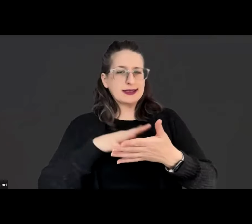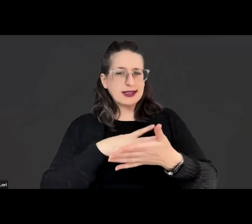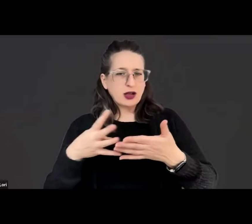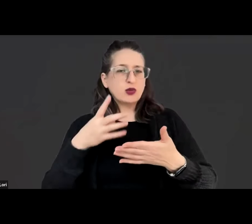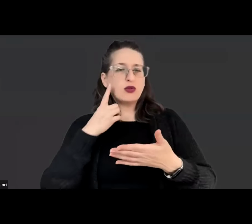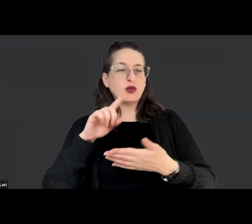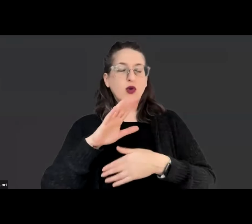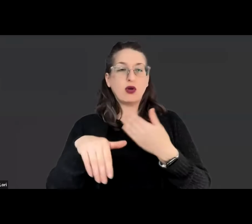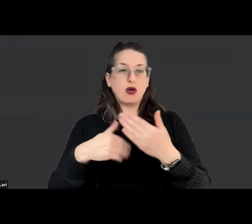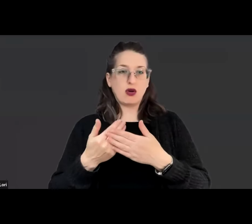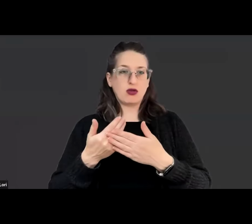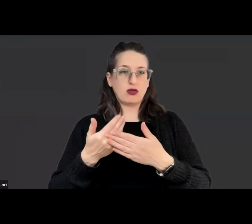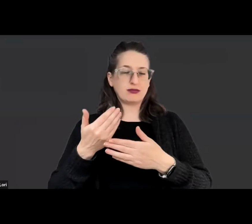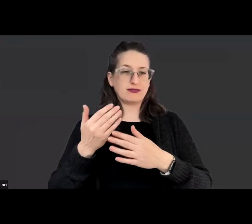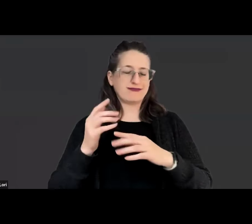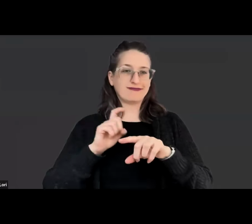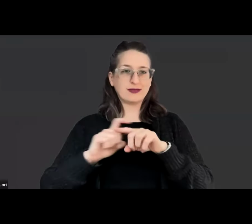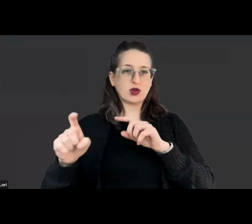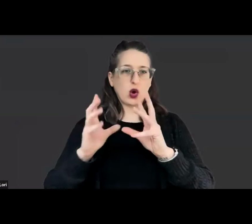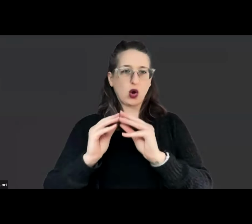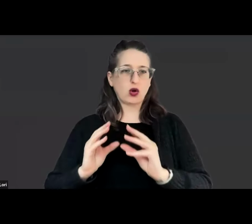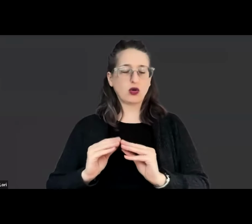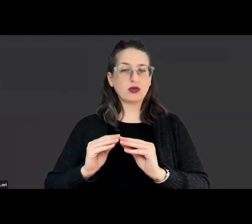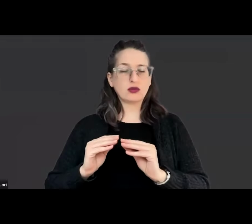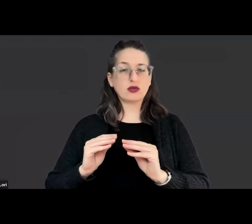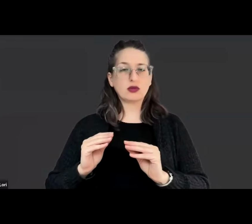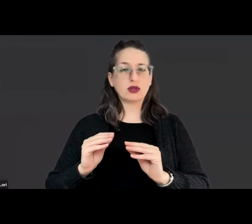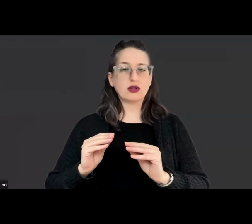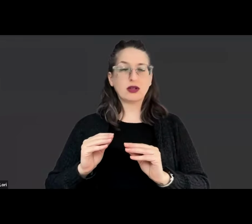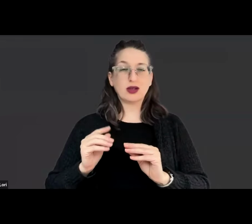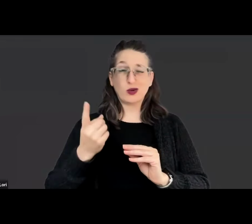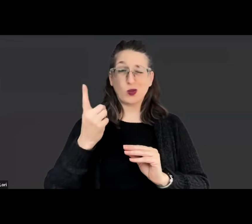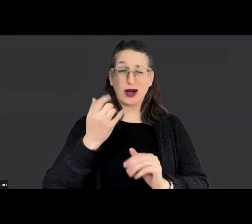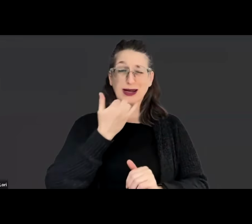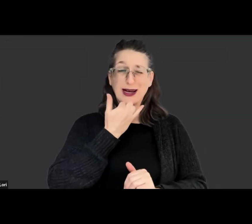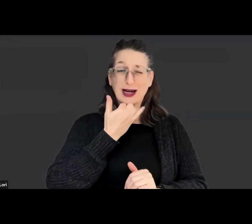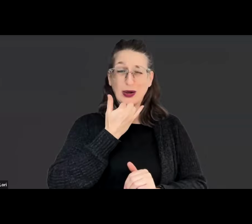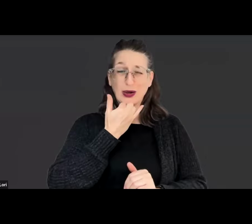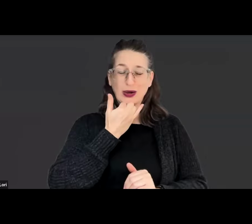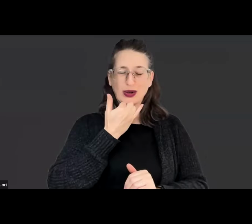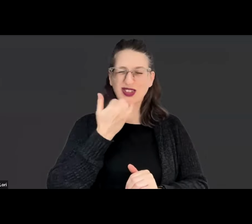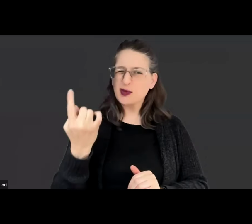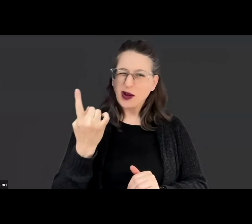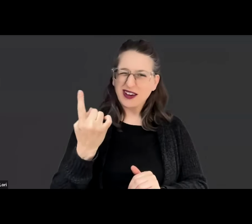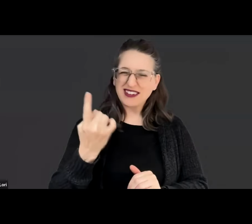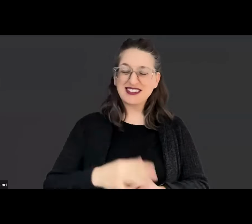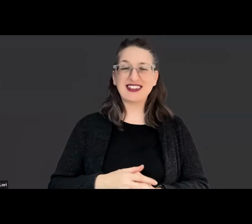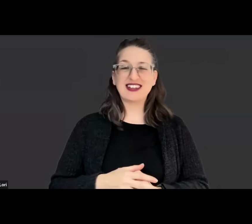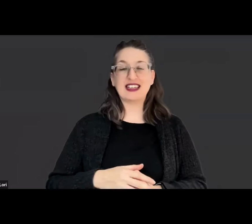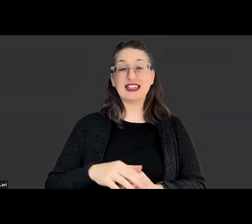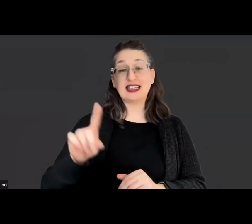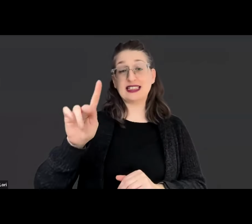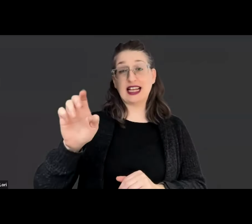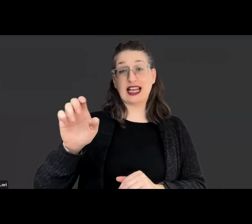community calls from me, and there was an error, just one. But the date for the